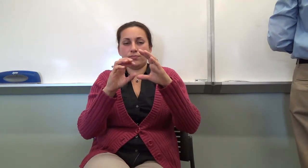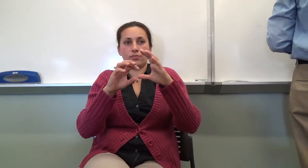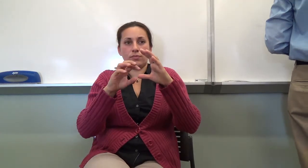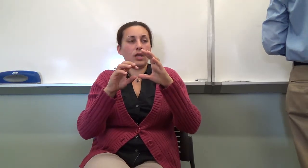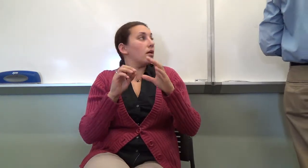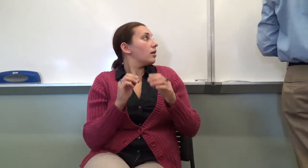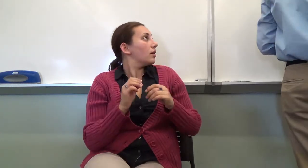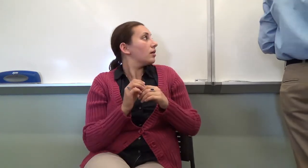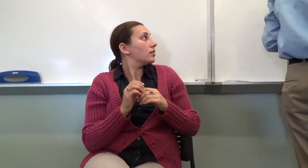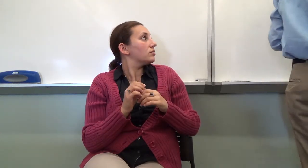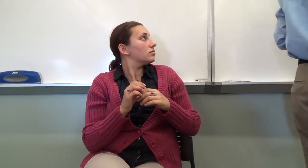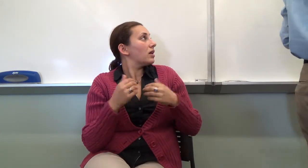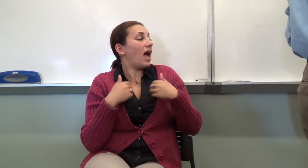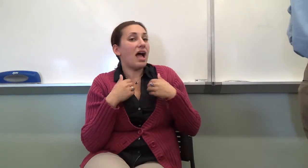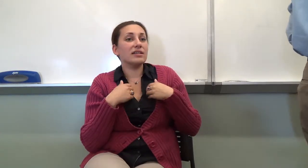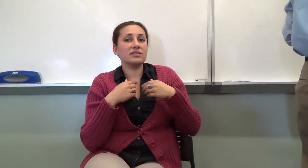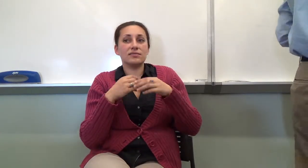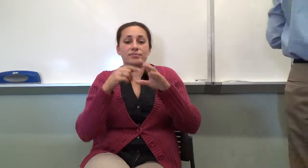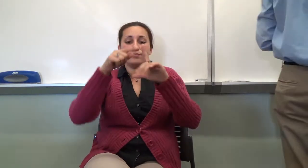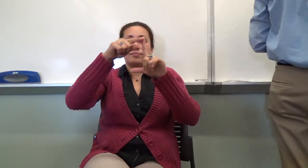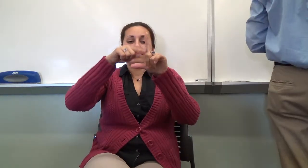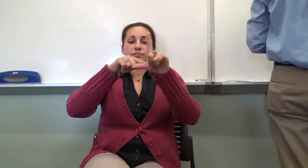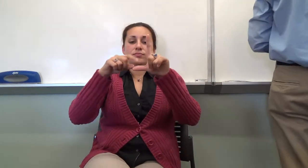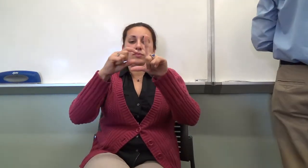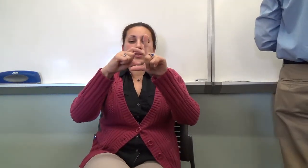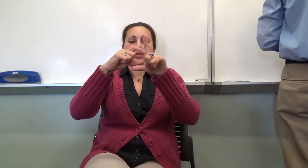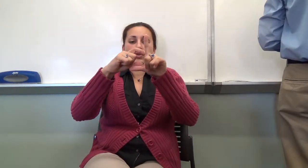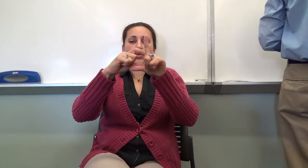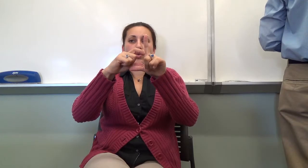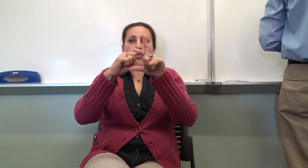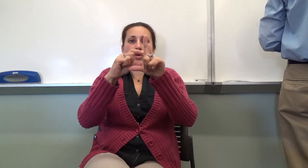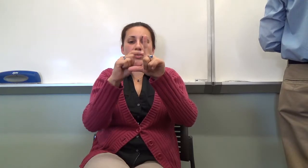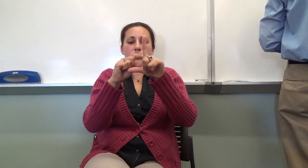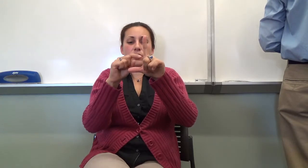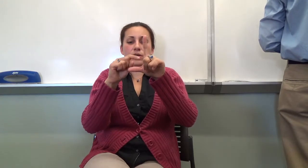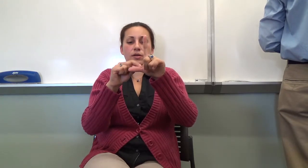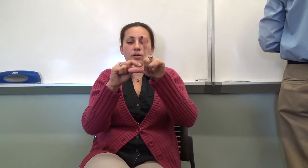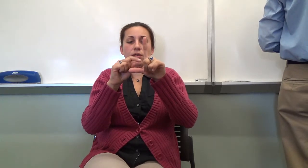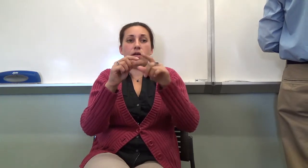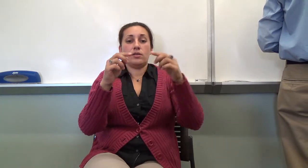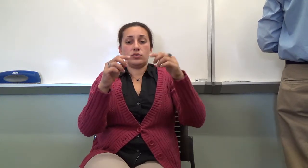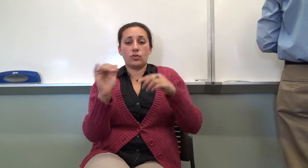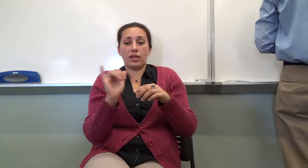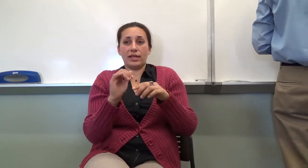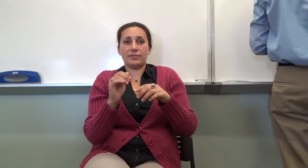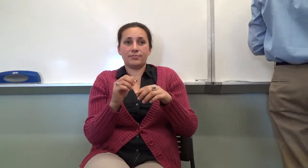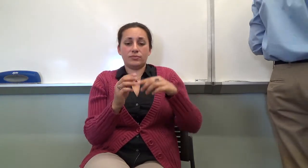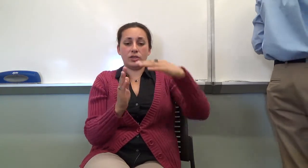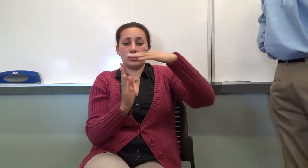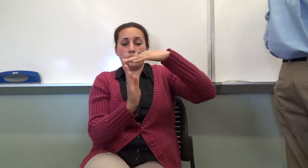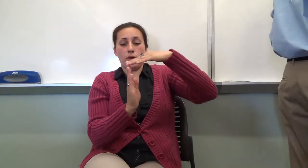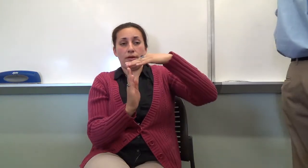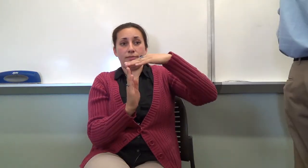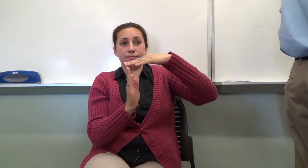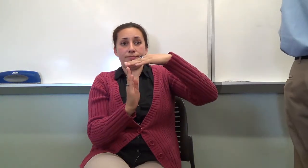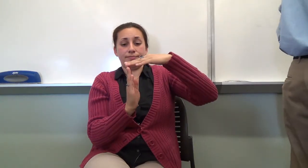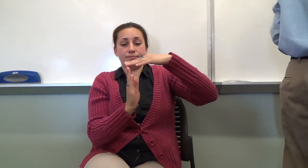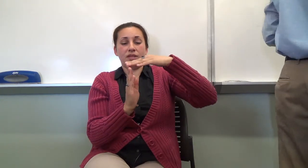designated with a square rather than an arc, is a 90-degree angle, which is 1/4 of 360.